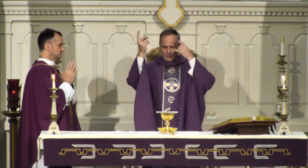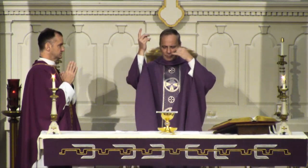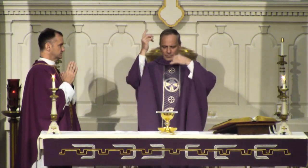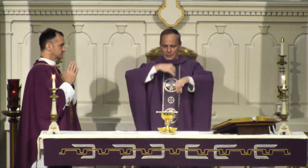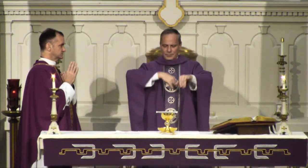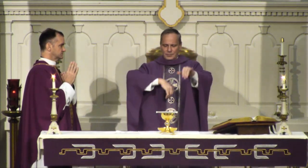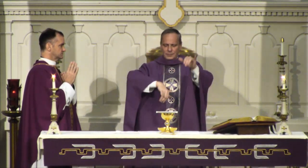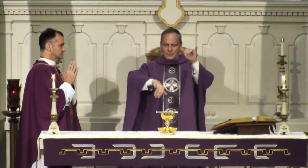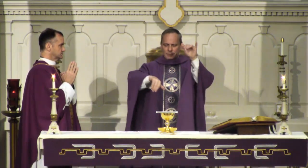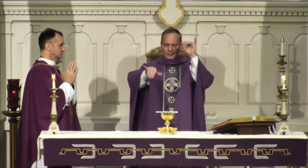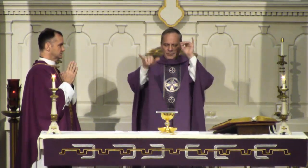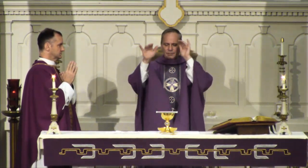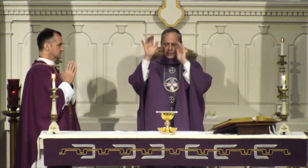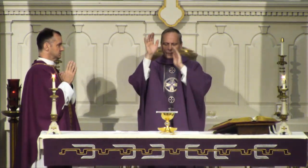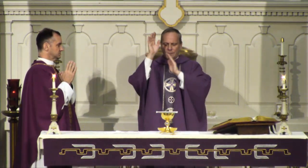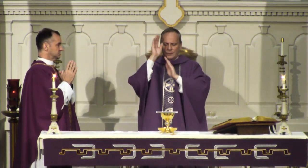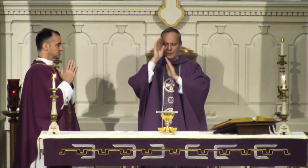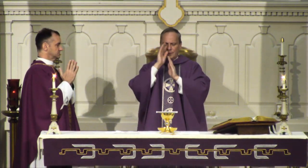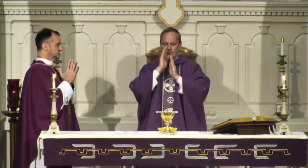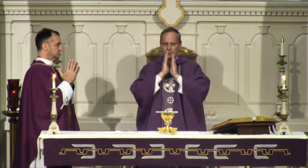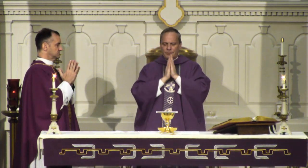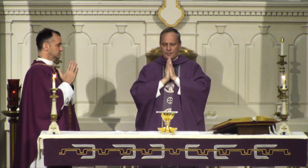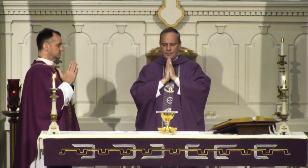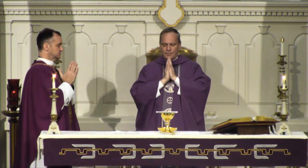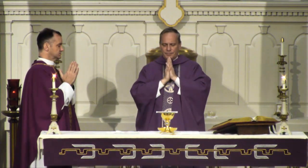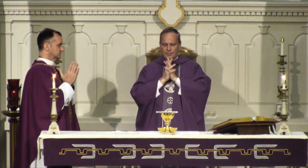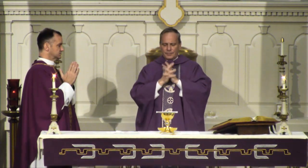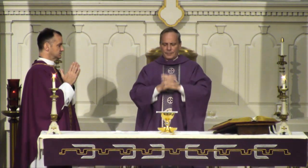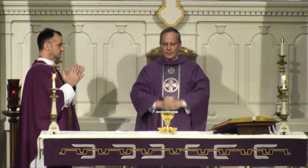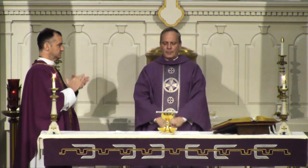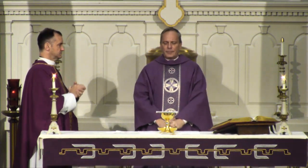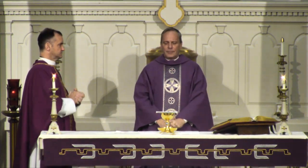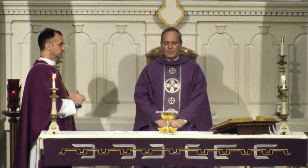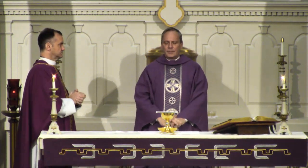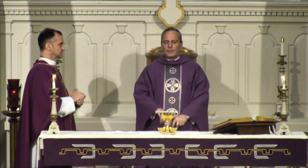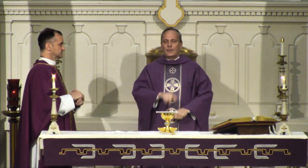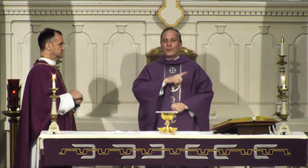reign forever and ever. Amen.